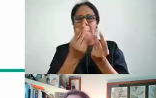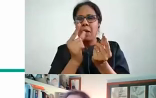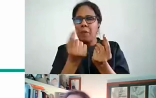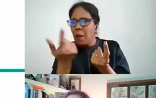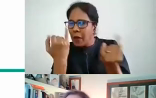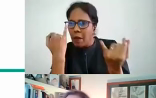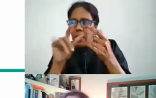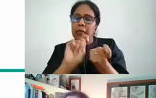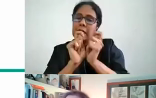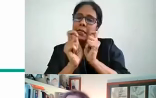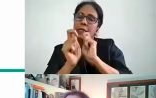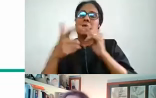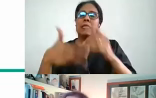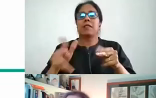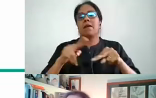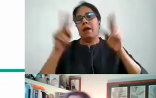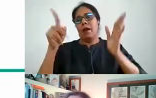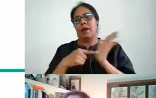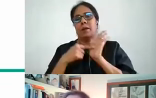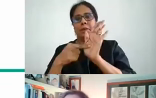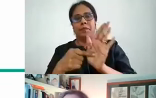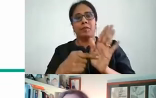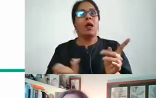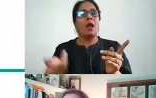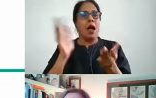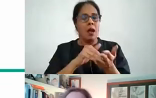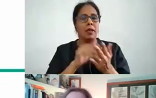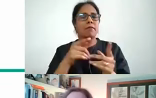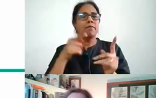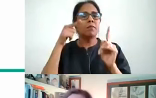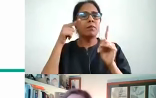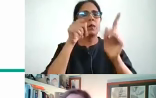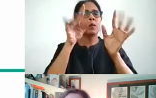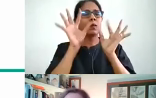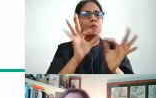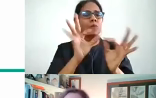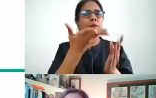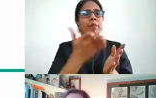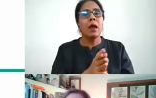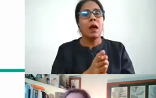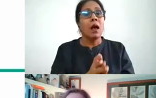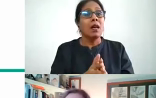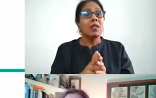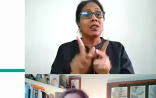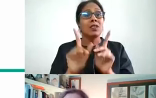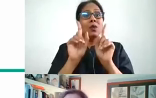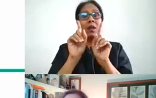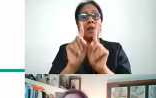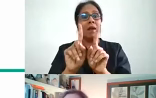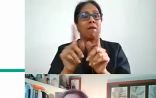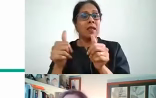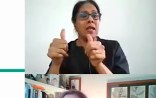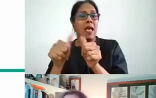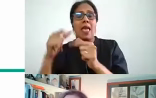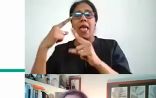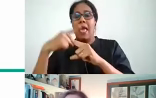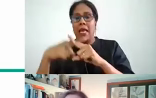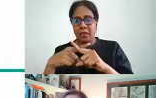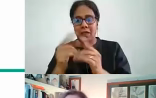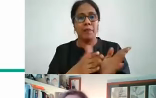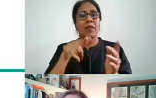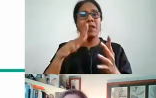Importantly, I'm highlighting, again, on the prior remarks, 11ax. So, this is Wi-Fi 6. The